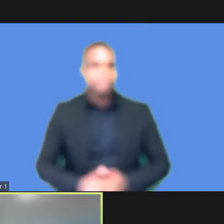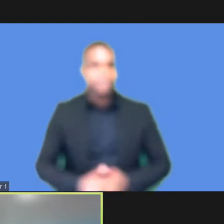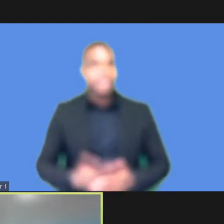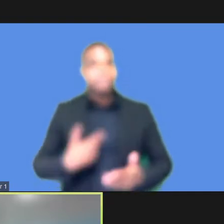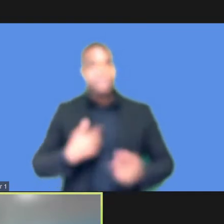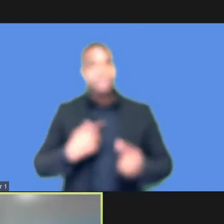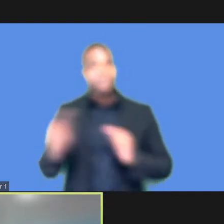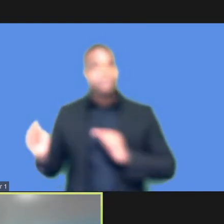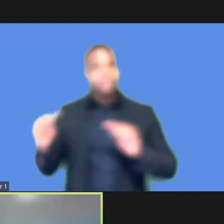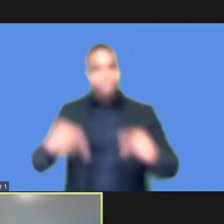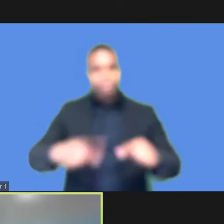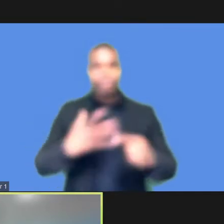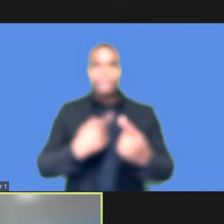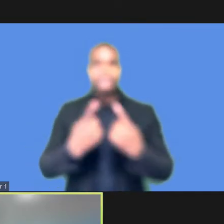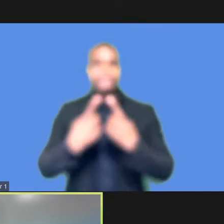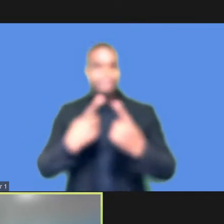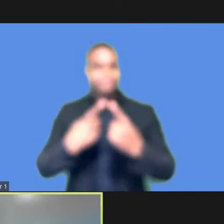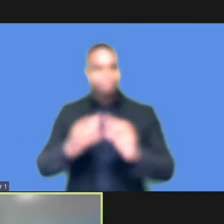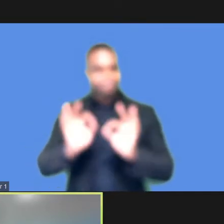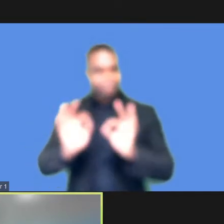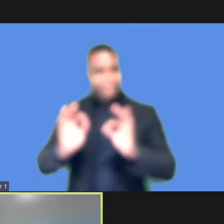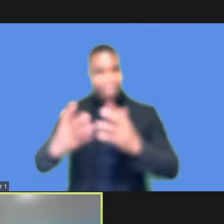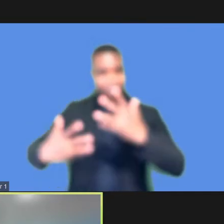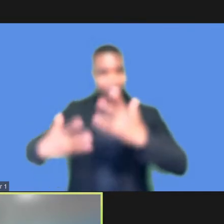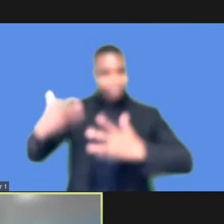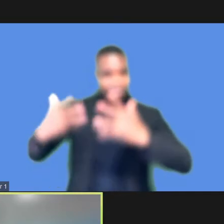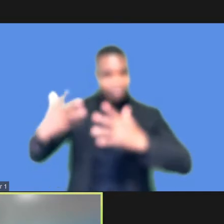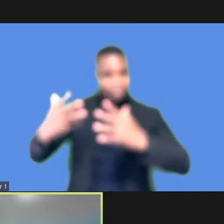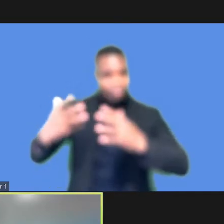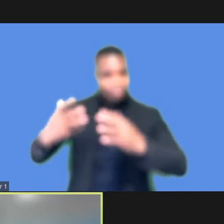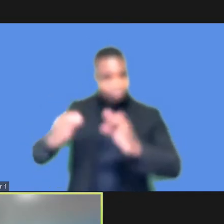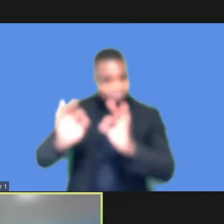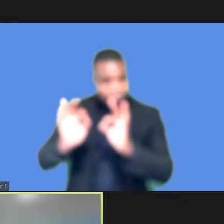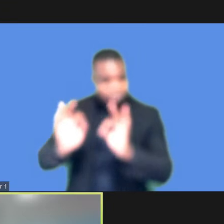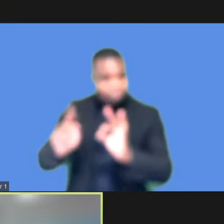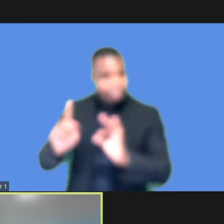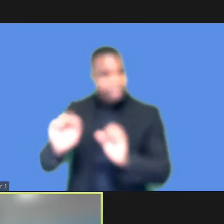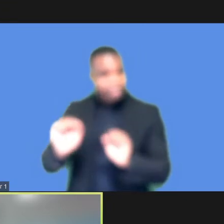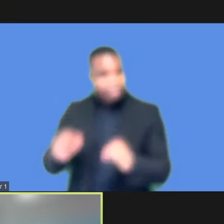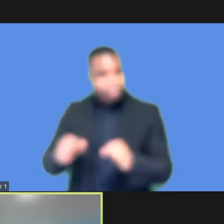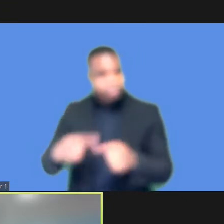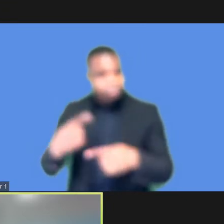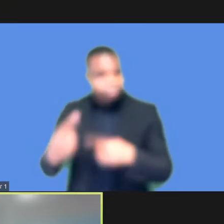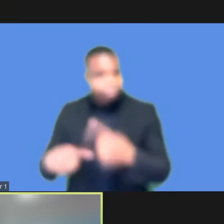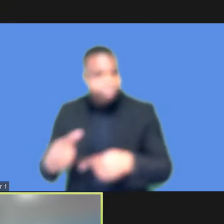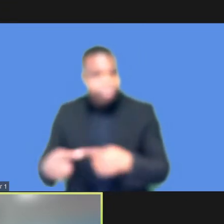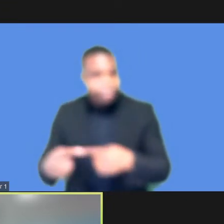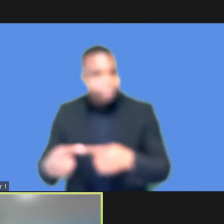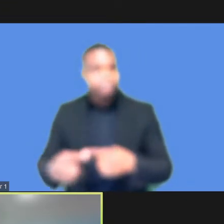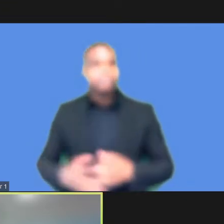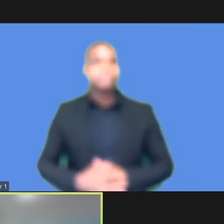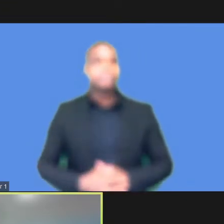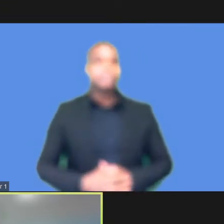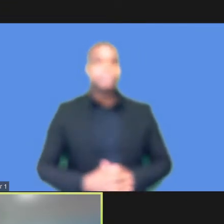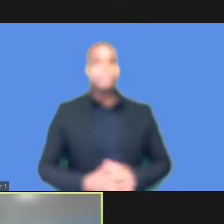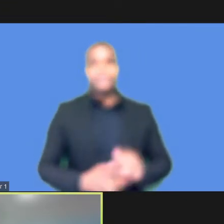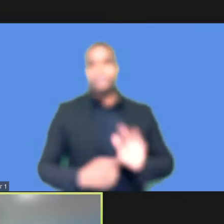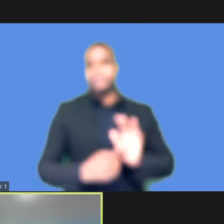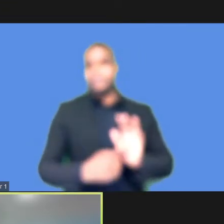reporting of measures designed to allow countries to respond to the various